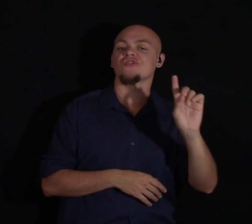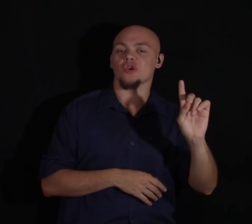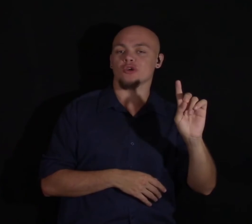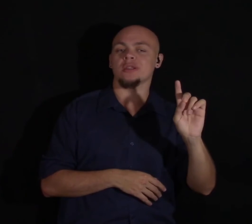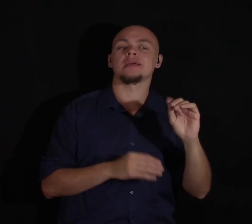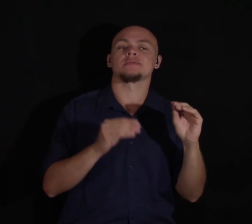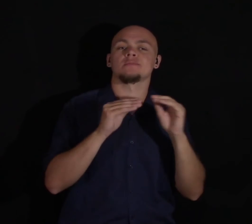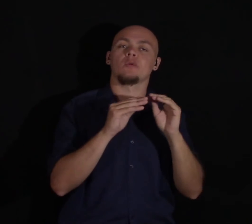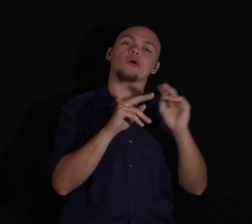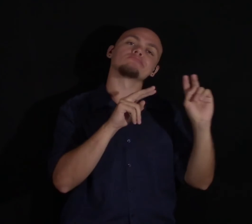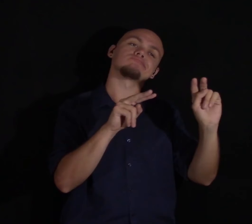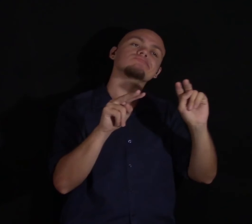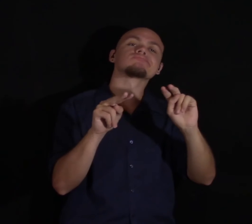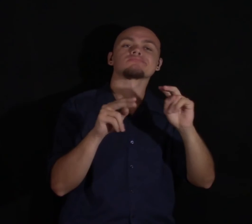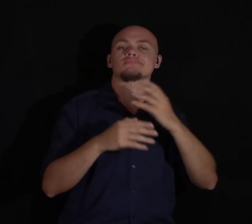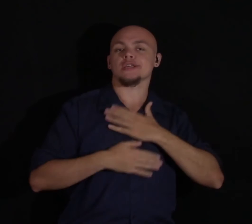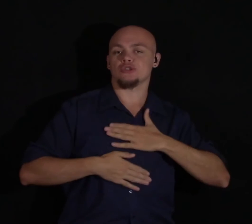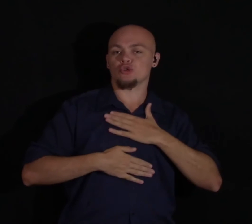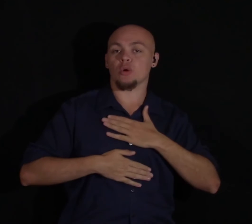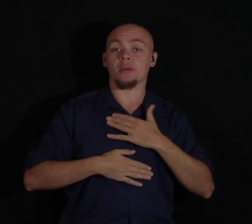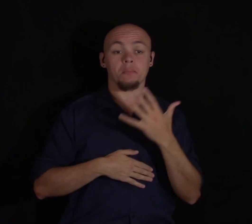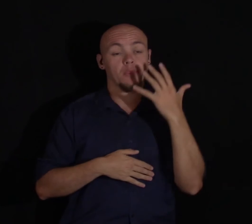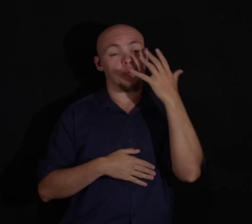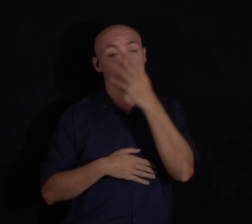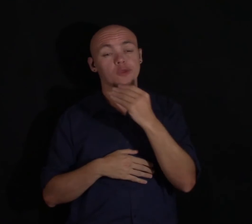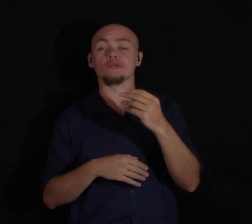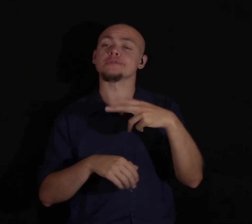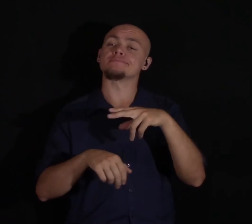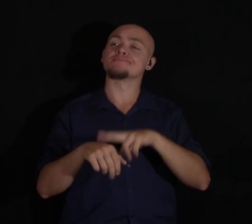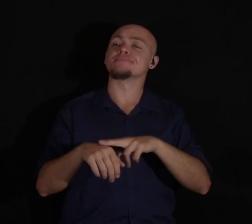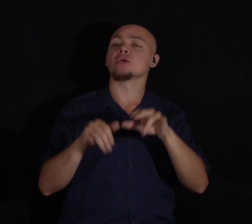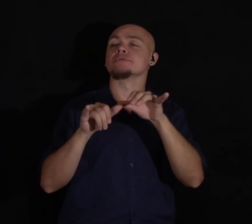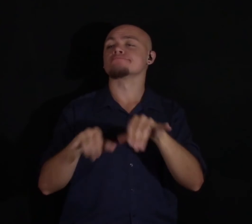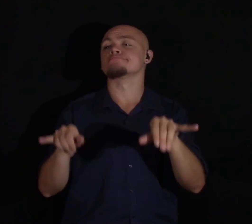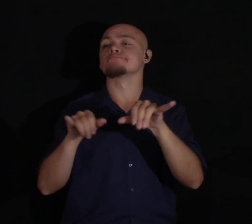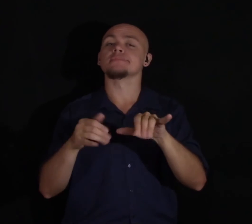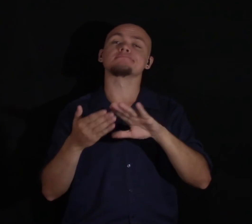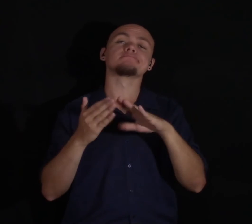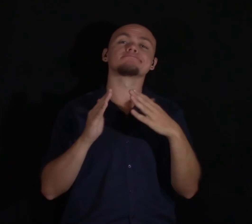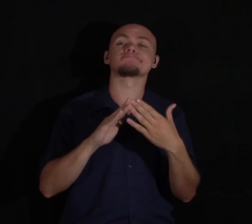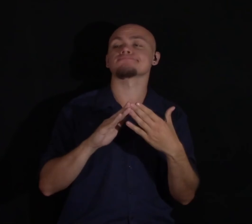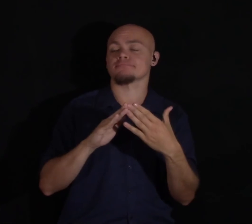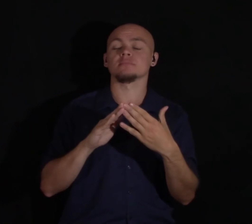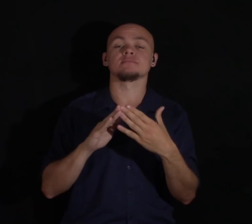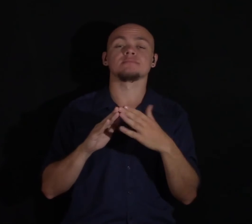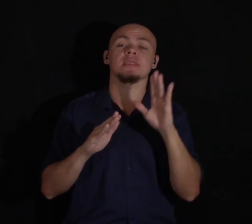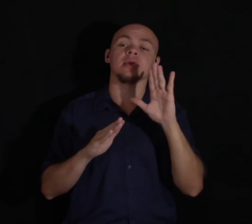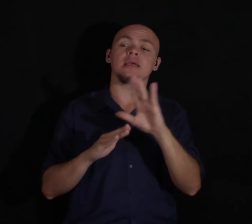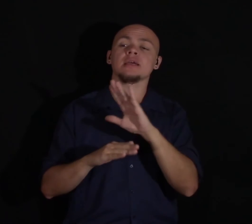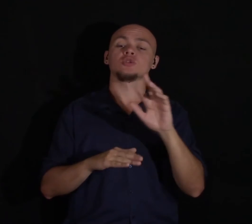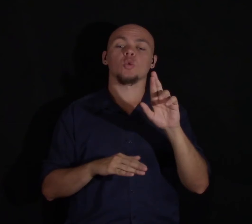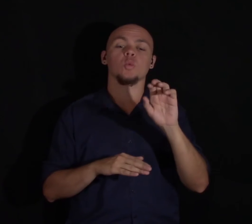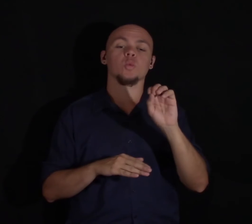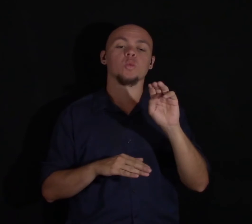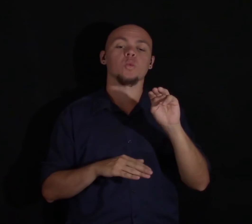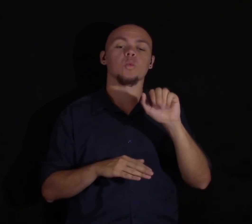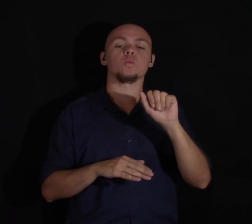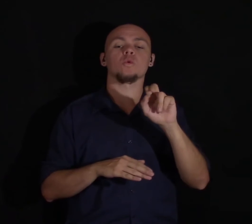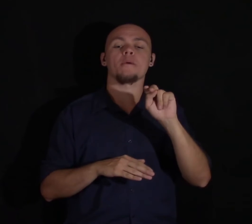to him. But the beauty and regularity of the new town of Edinburgh, its romantic castle and its environs, the most beautiful